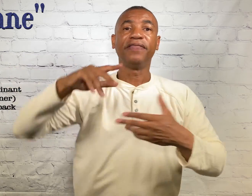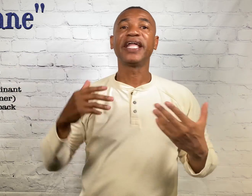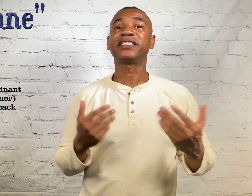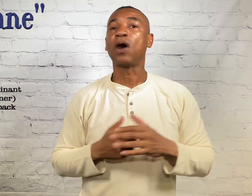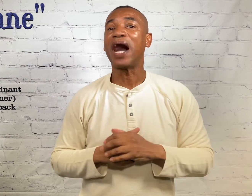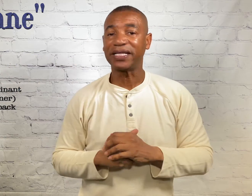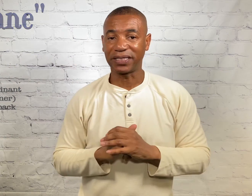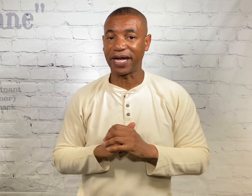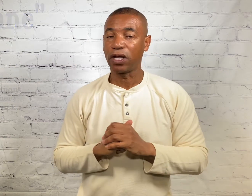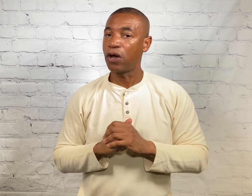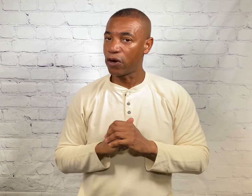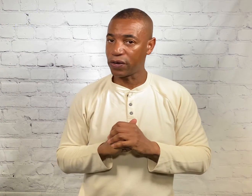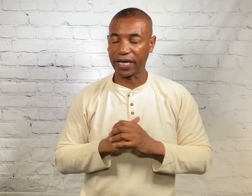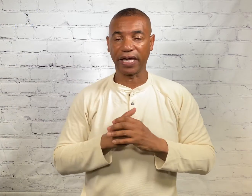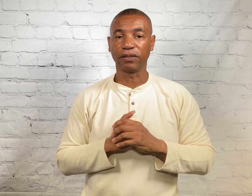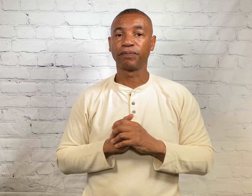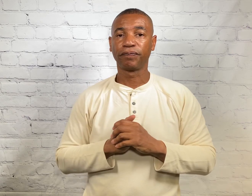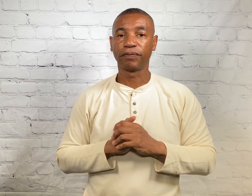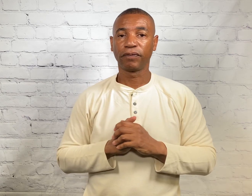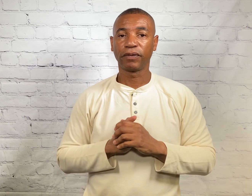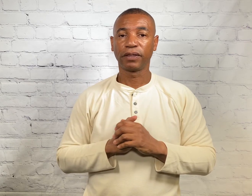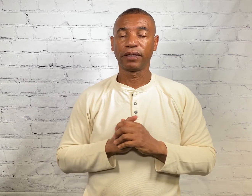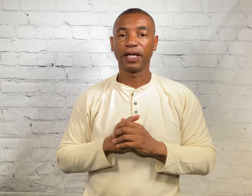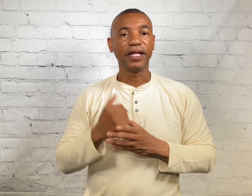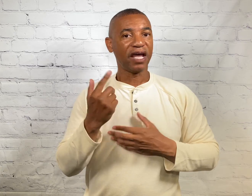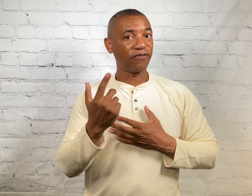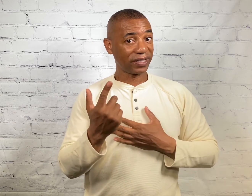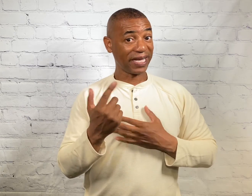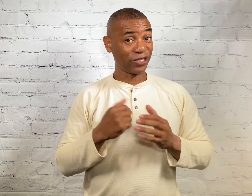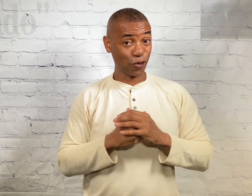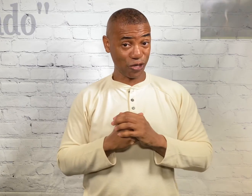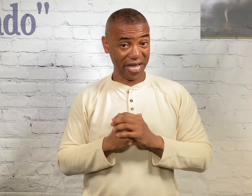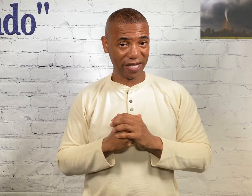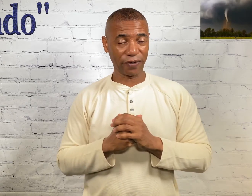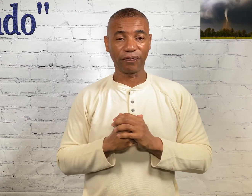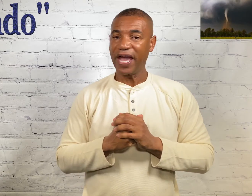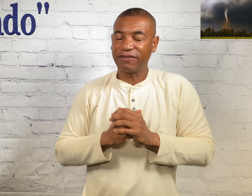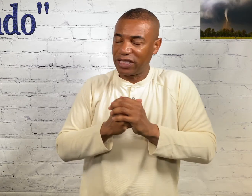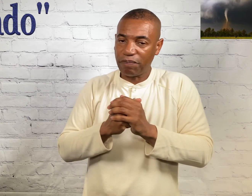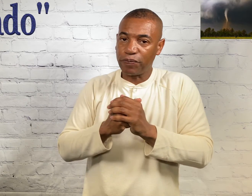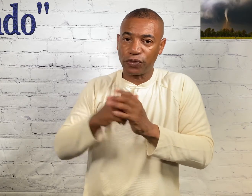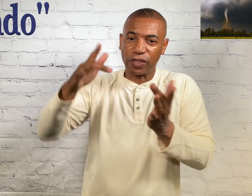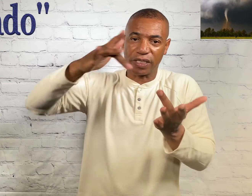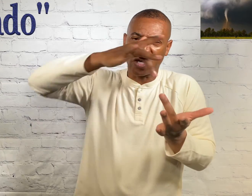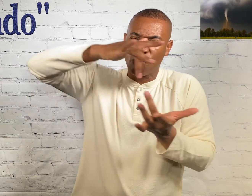That is how I sign hurricane. Now for the sign tornado. I've seen people do this.